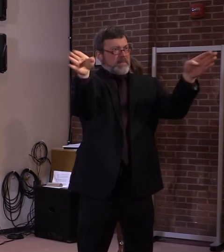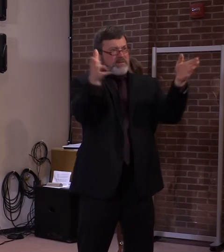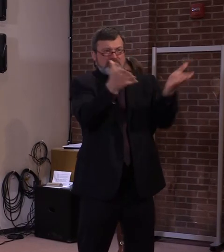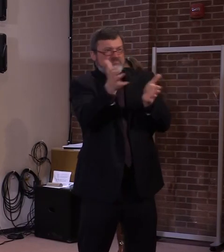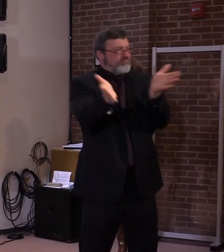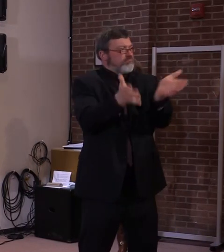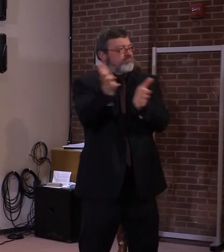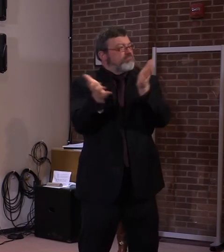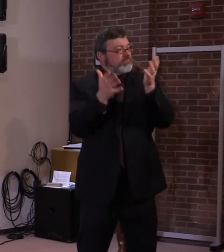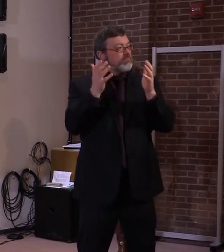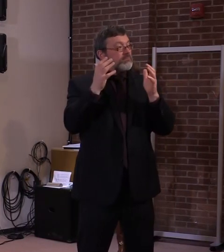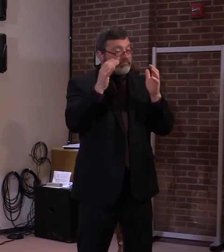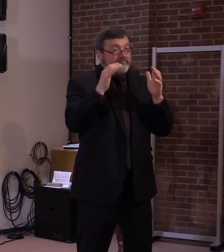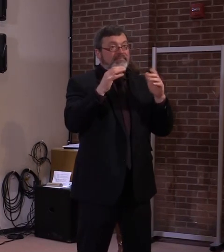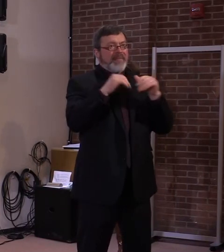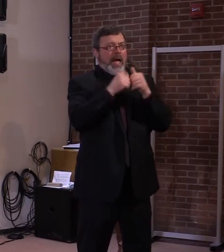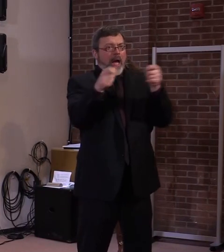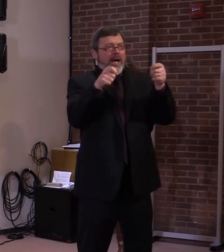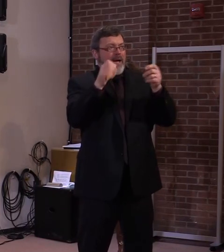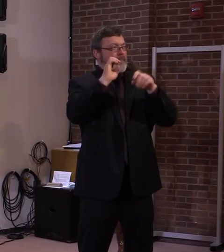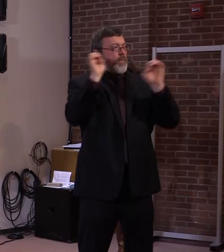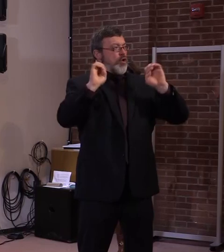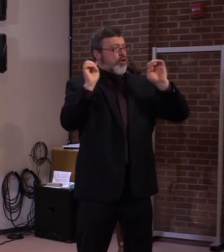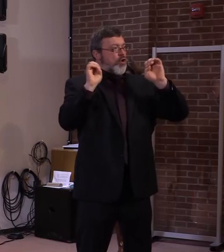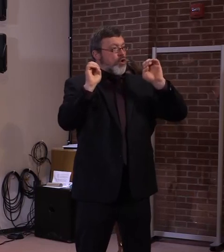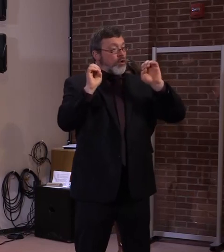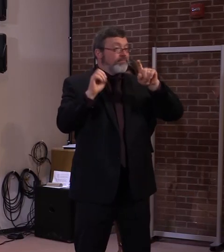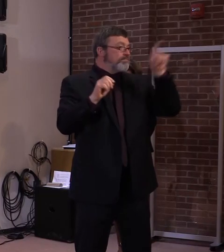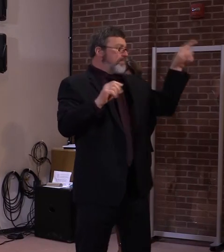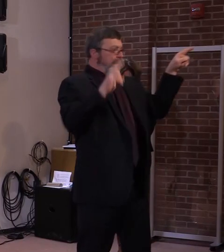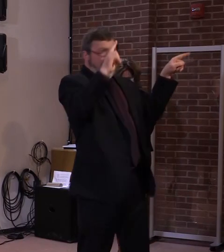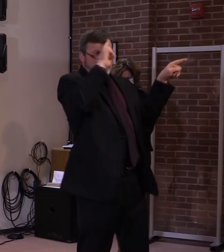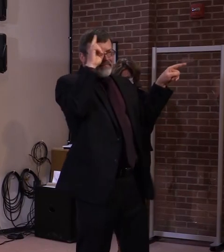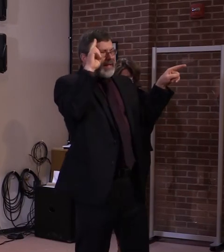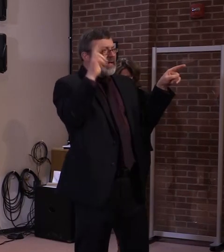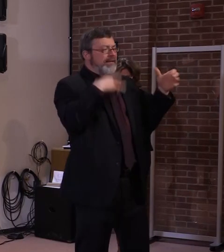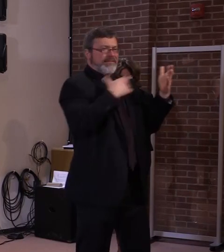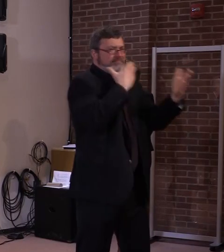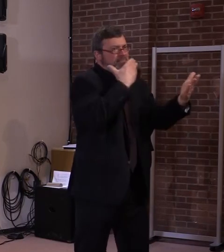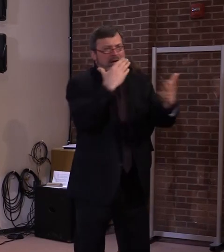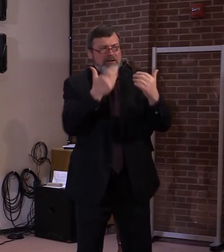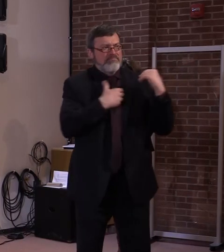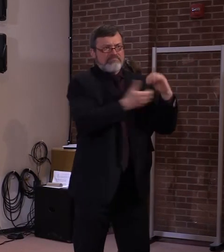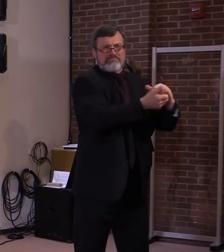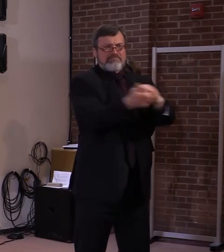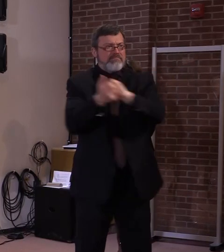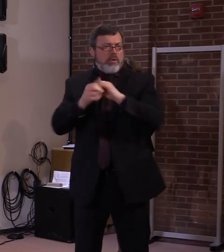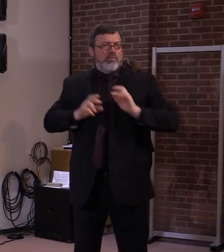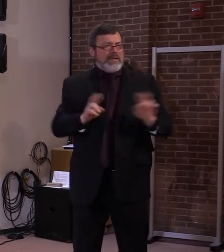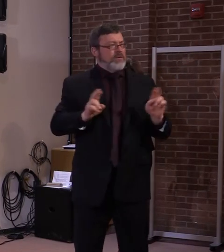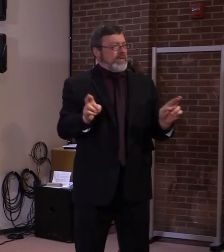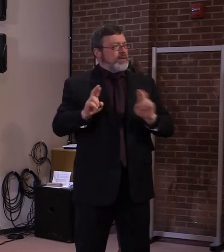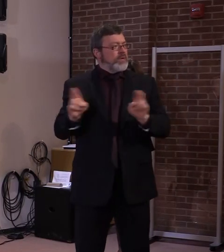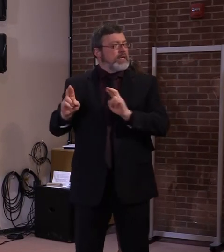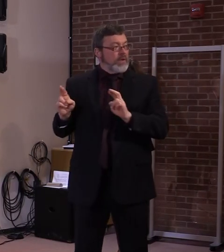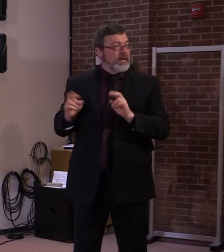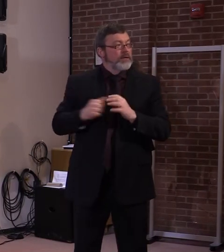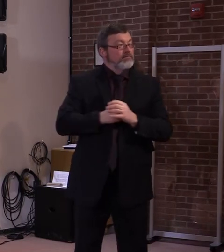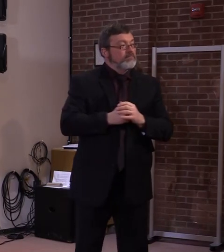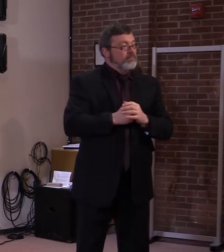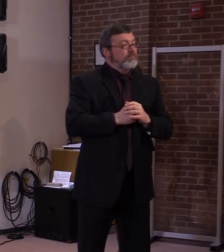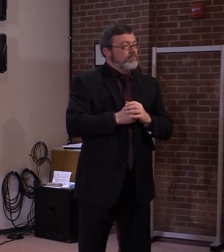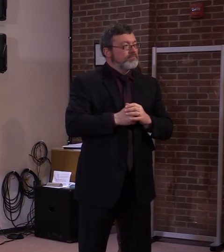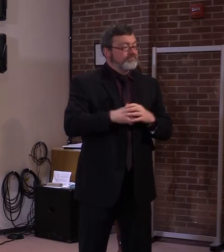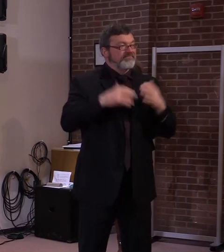the hospitals for making this happen. Now, I want to cover best practices for the upcoming holidays. Dr. Levine will